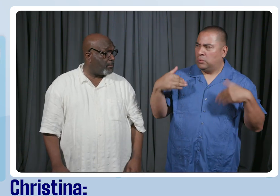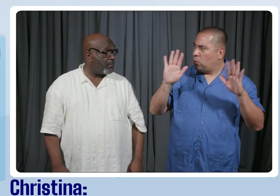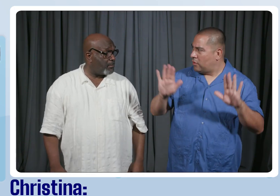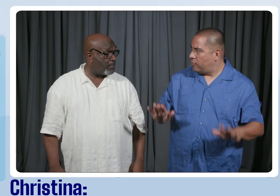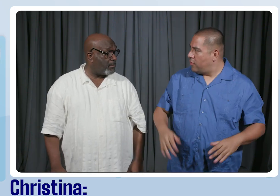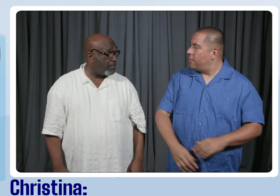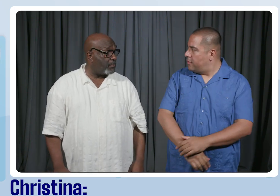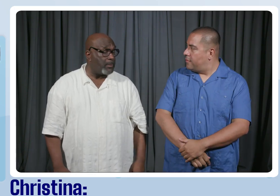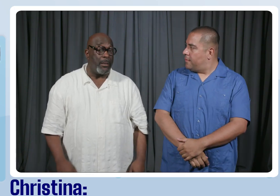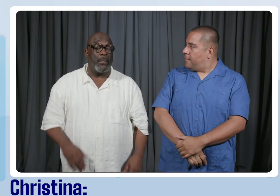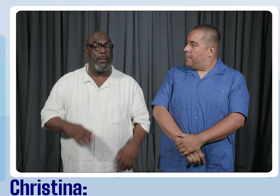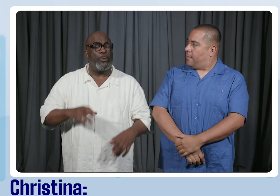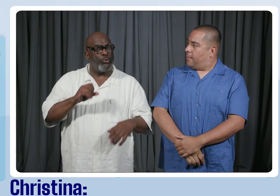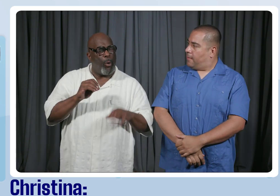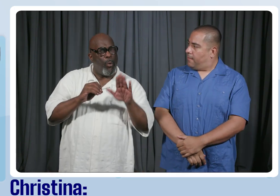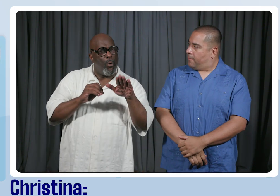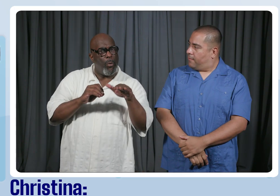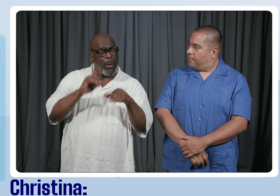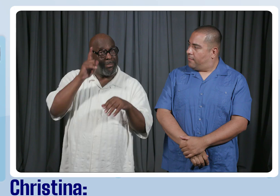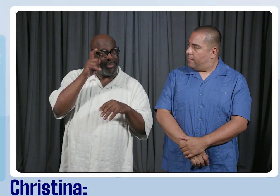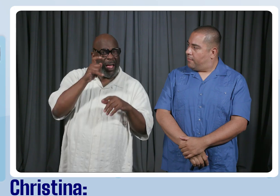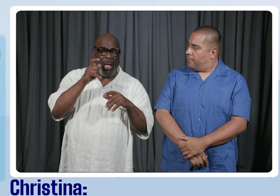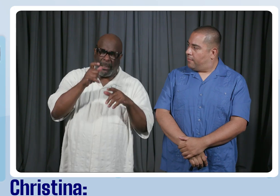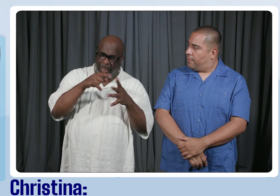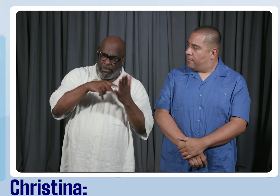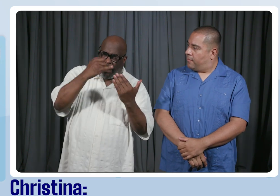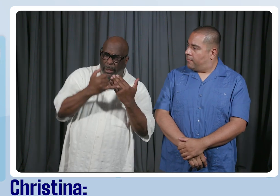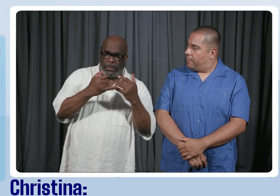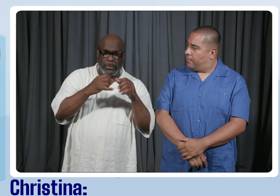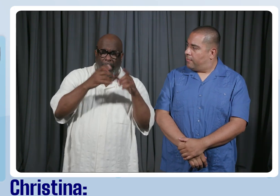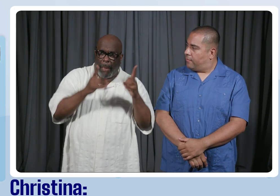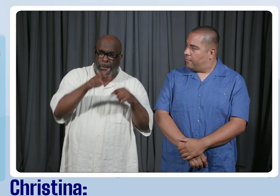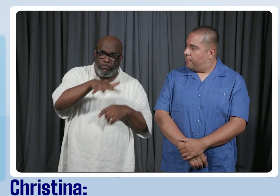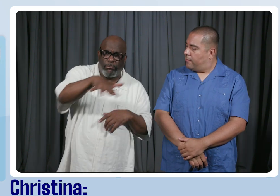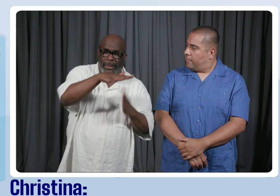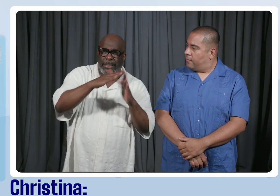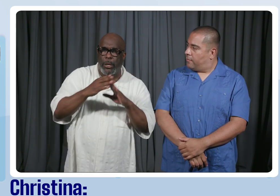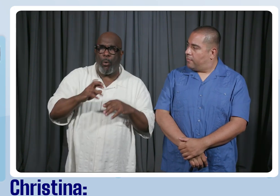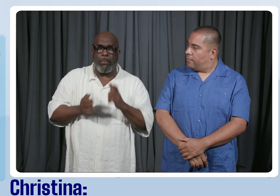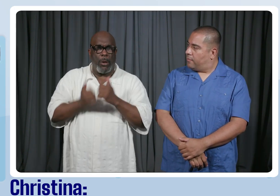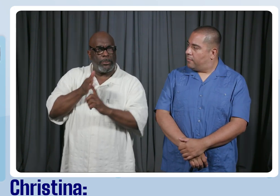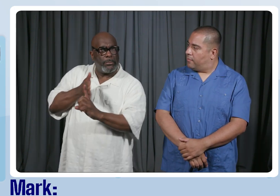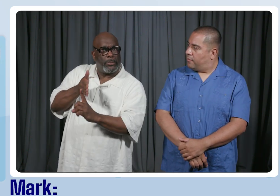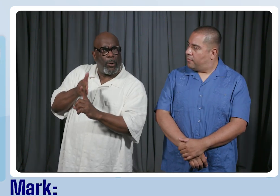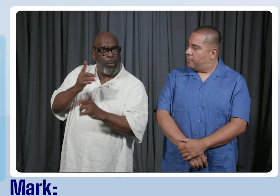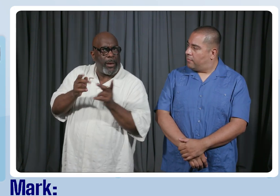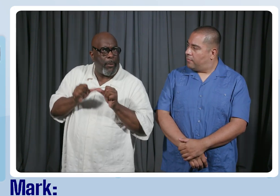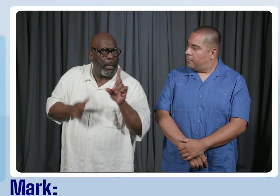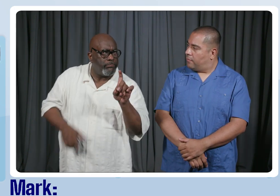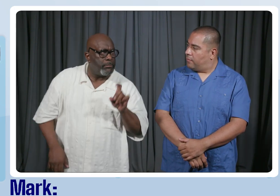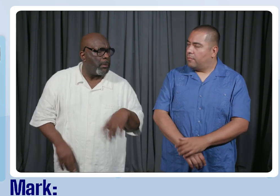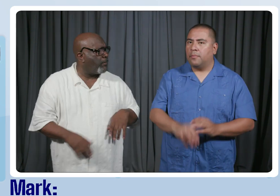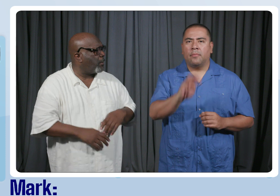these projects all over the city? Or do you find that they're in a majority of one area of the city, Mark? HomeMod, the